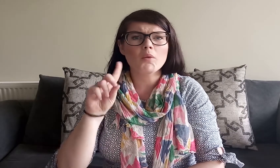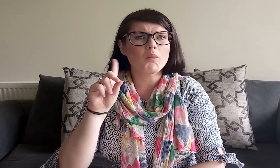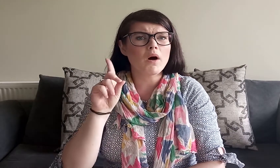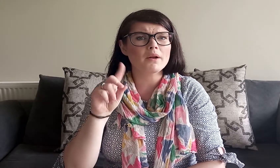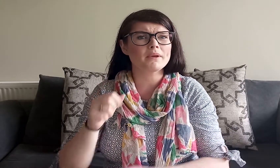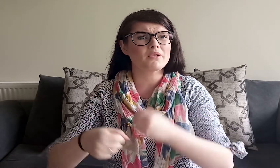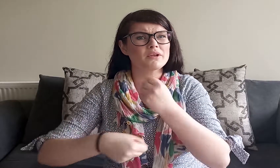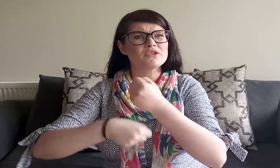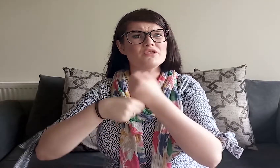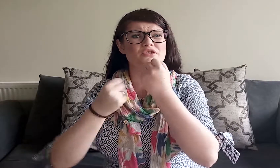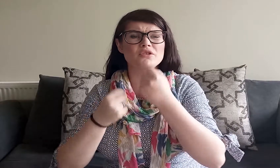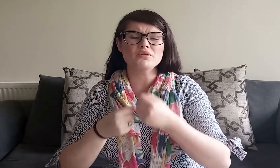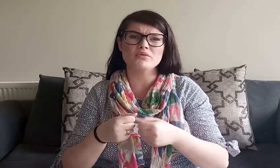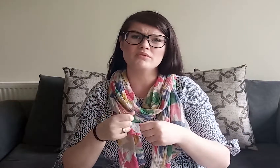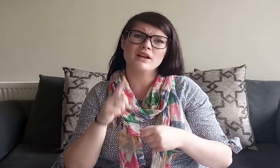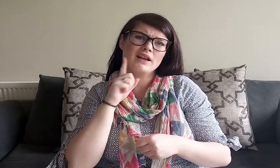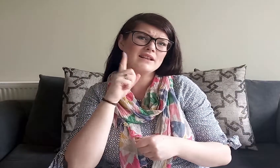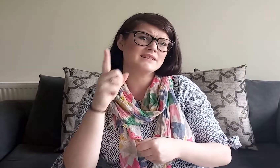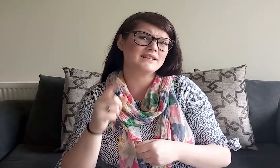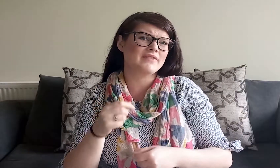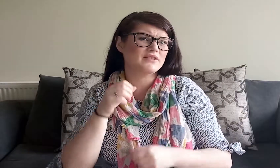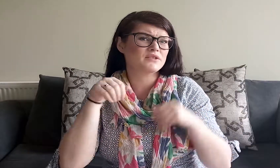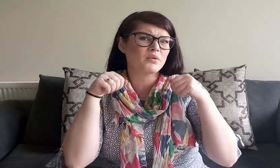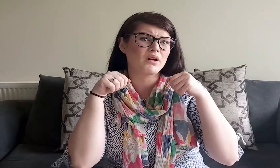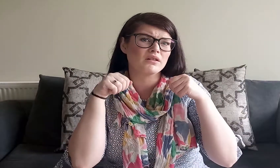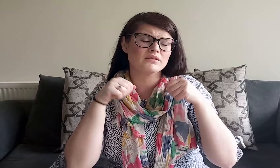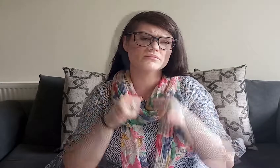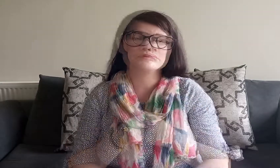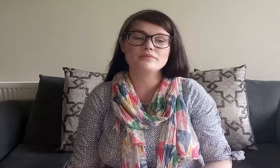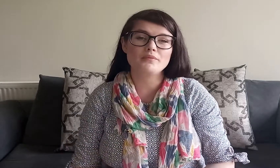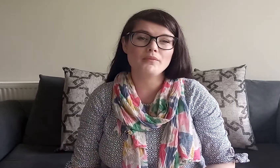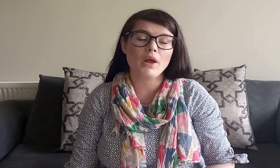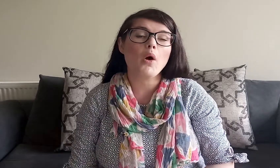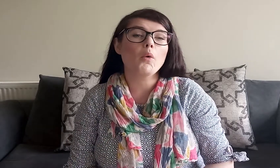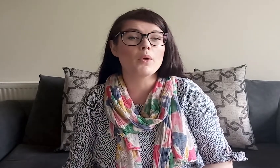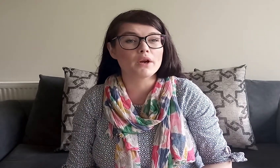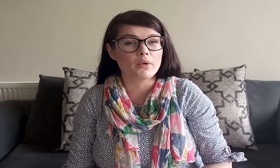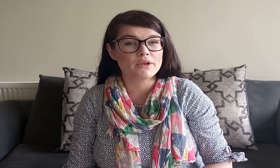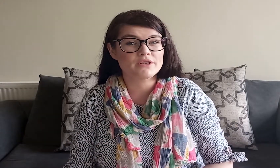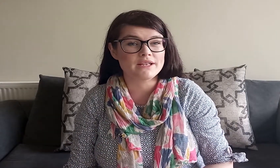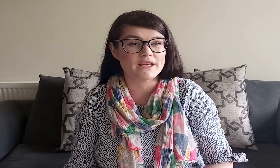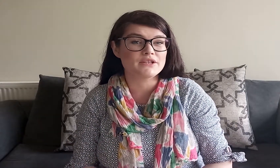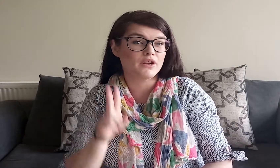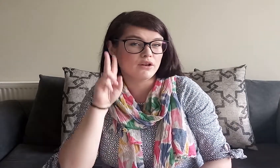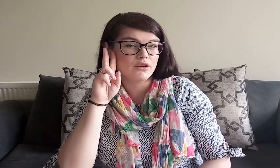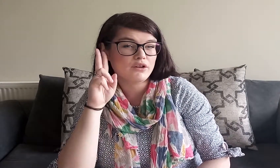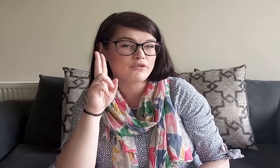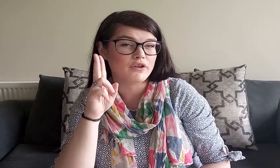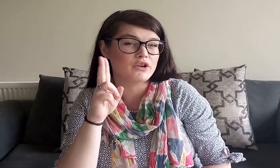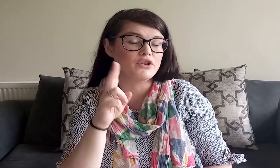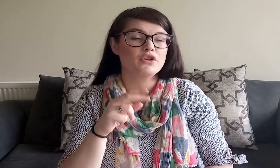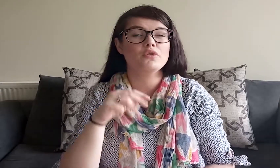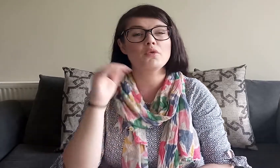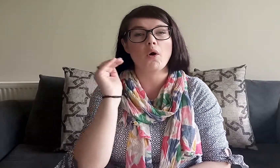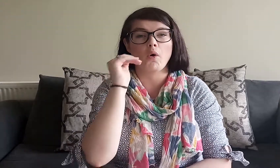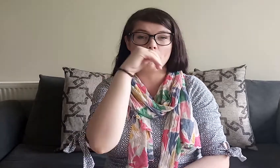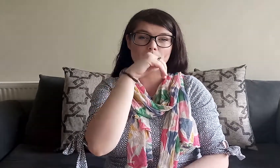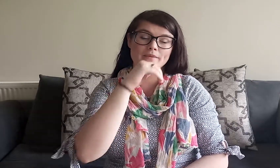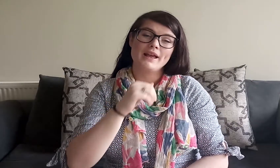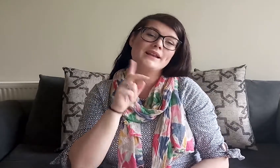What are we going to do? Said the squirrel. We're going to need to look for a new home,